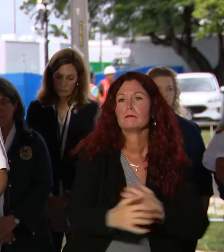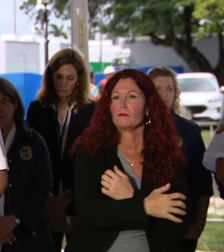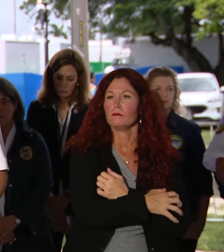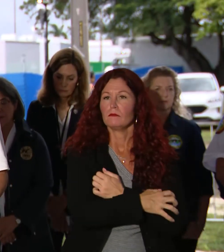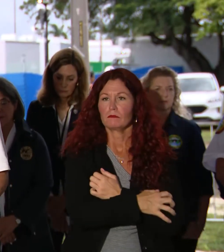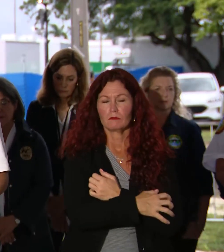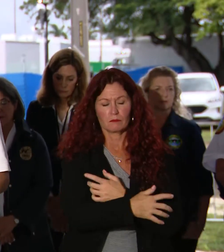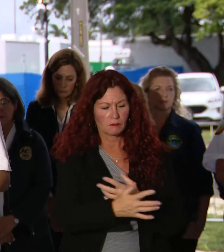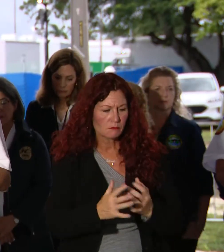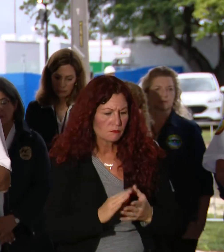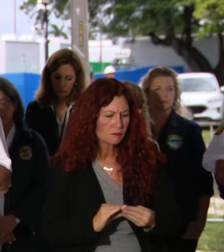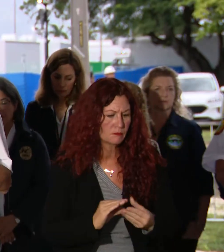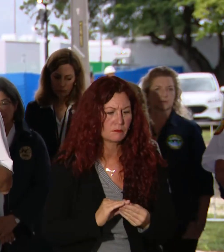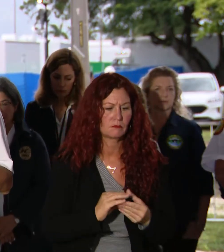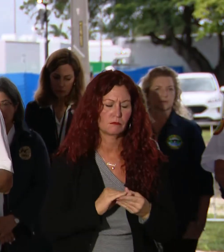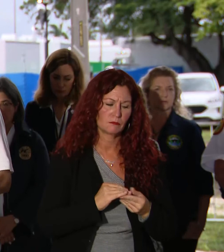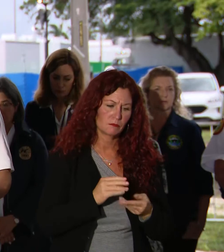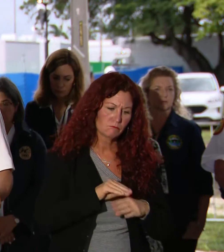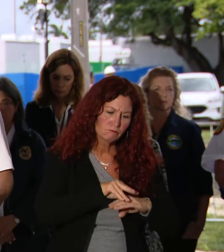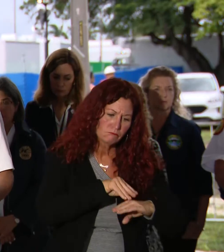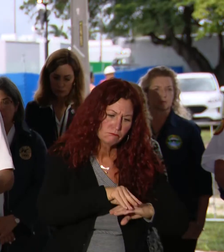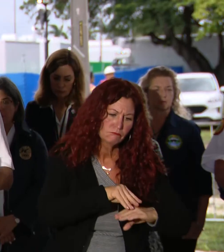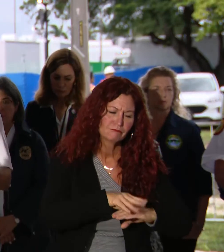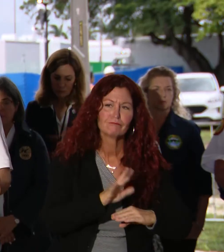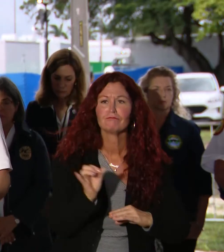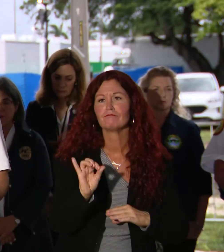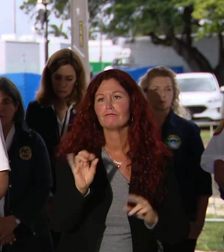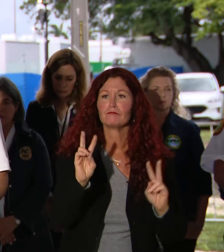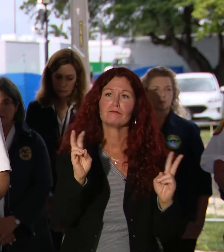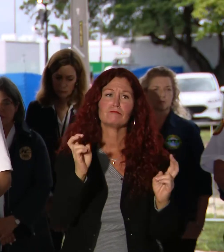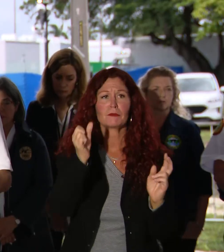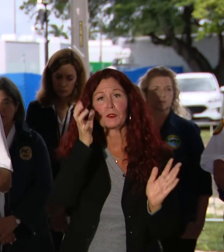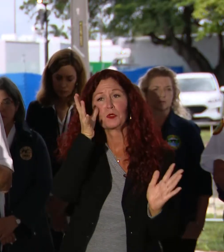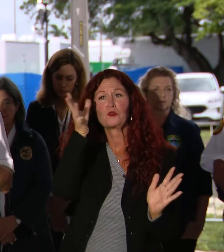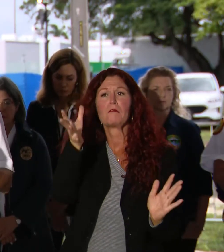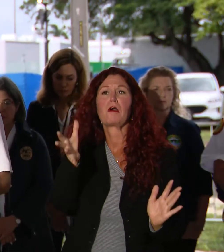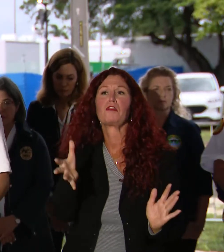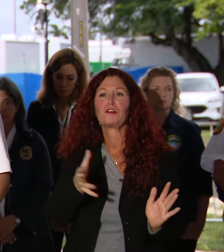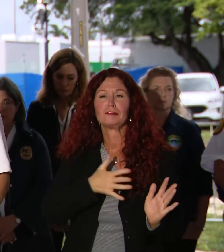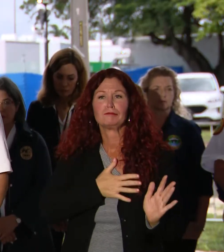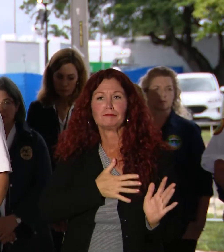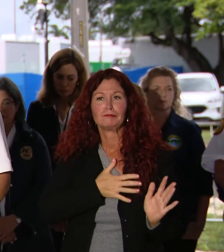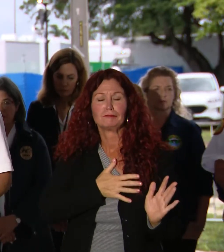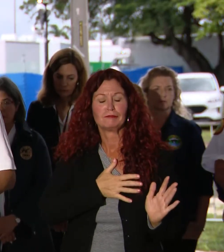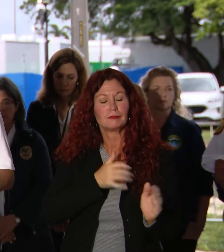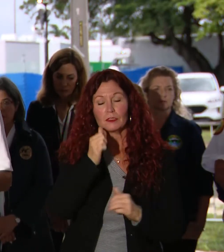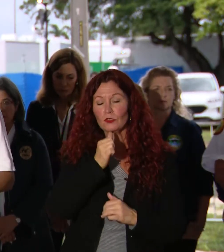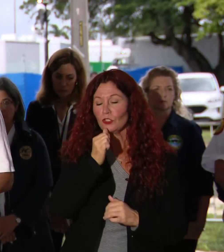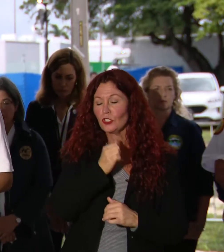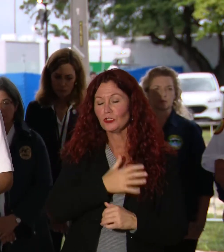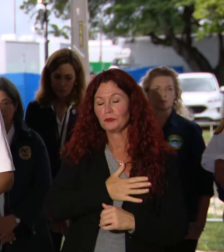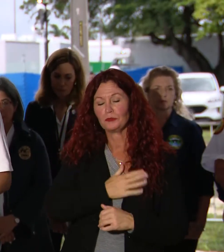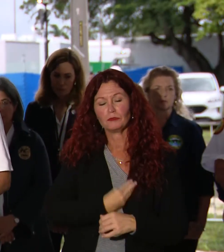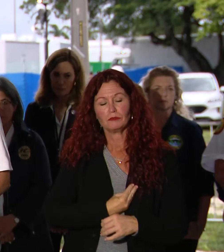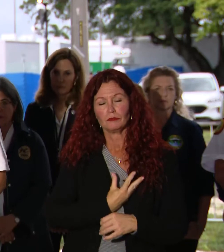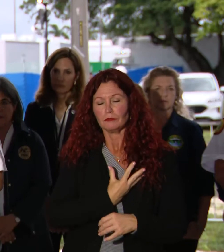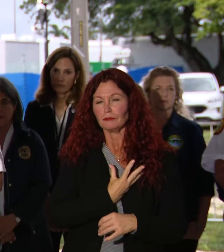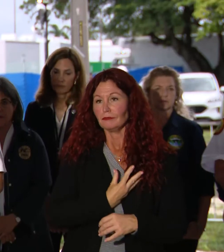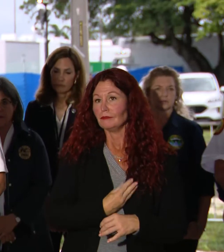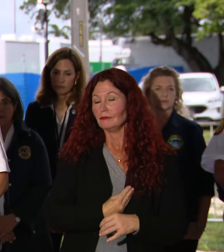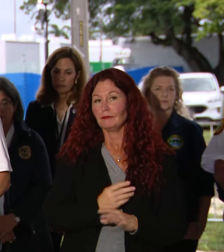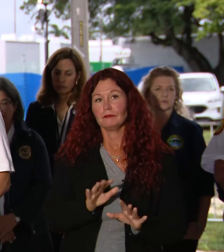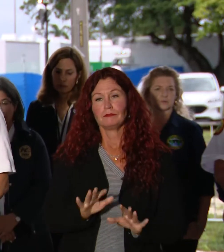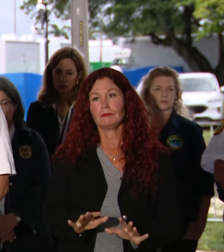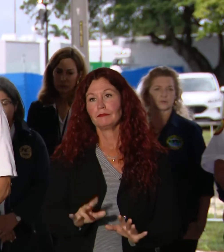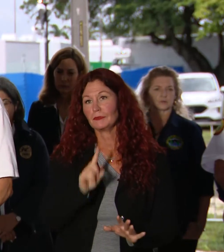of comfort, and was grandfatherly and wonderful to her, and it actually made her day. So that sort of tied up the whole story in a